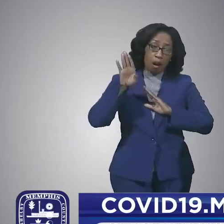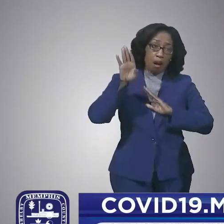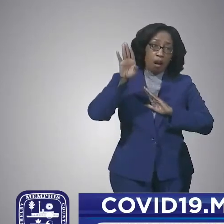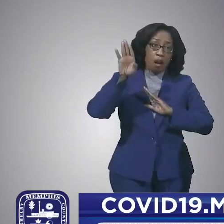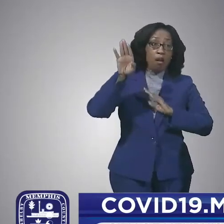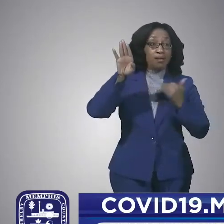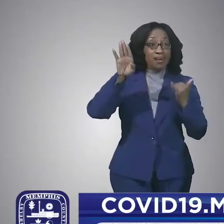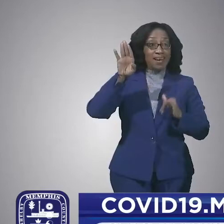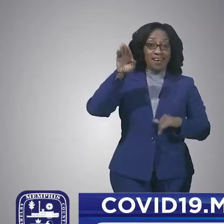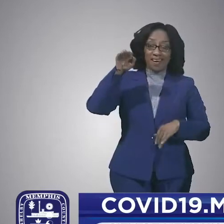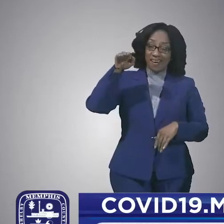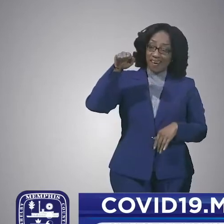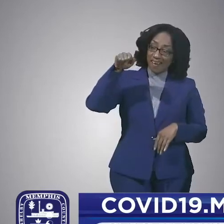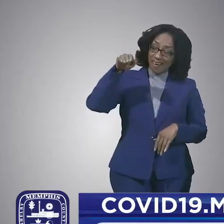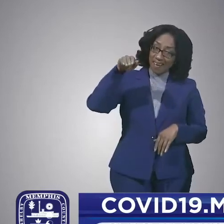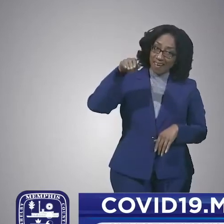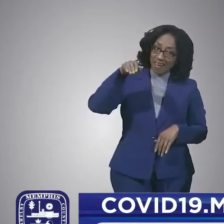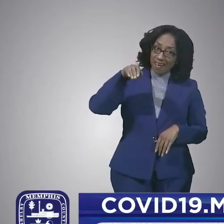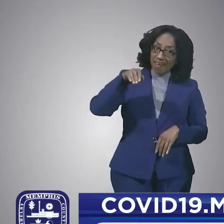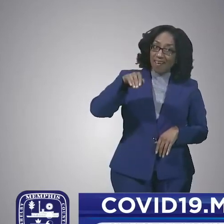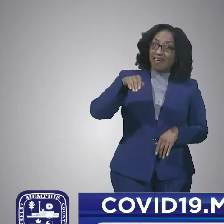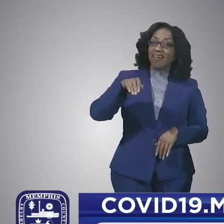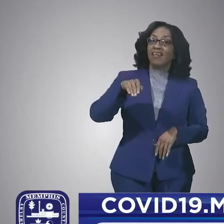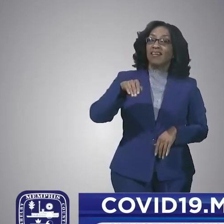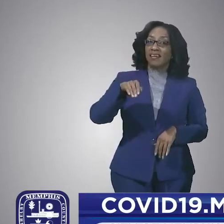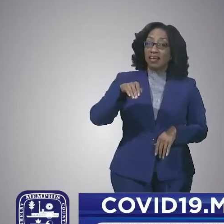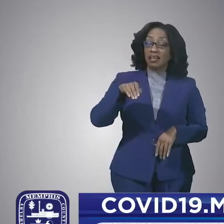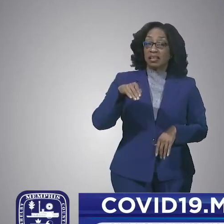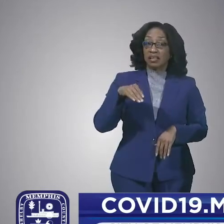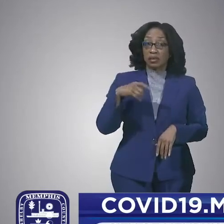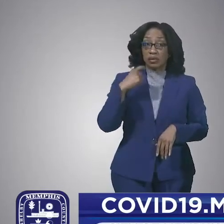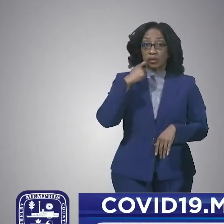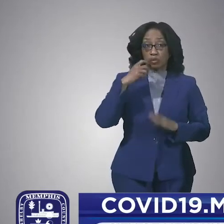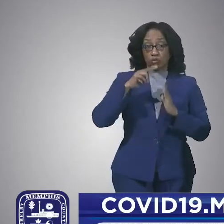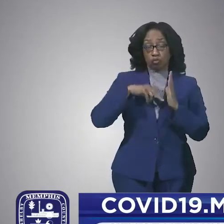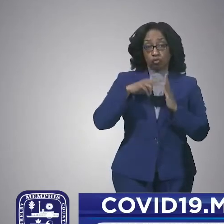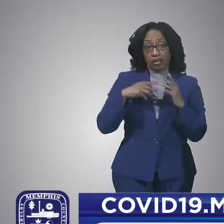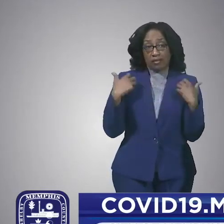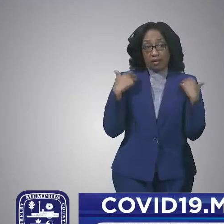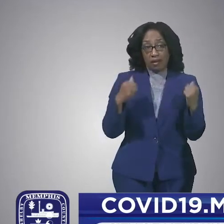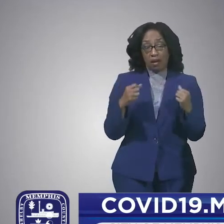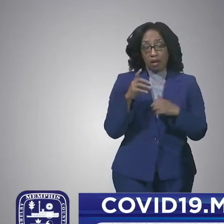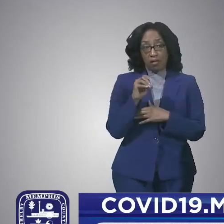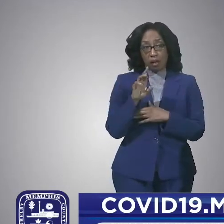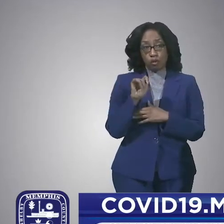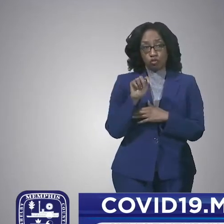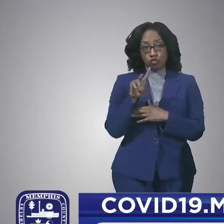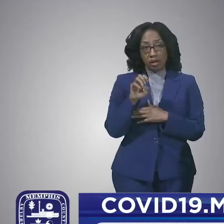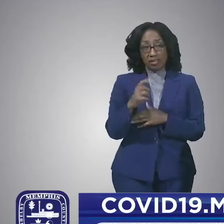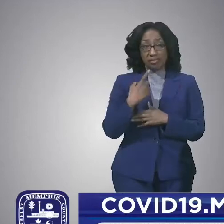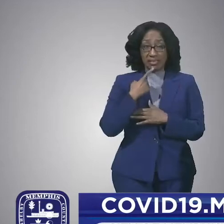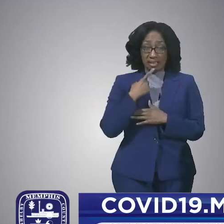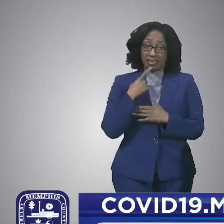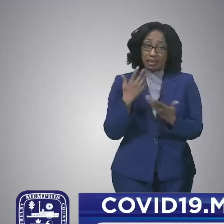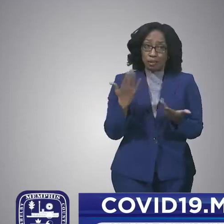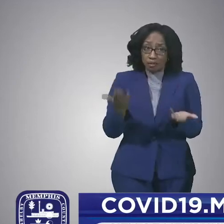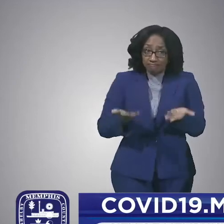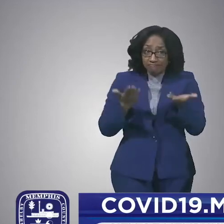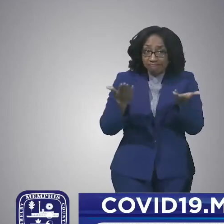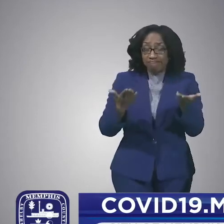down off of that peak. You've just read the health order that says masks are now highly recommended but not